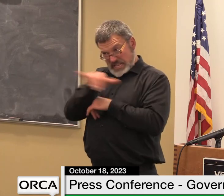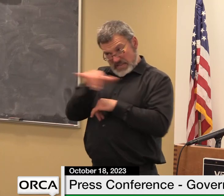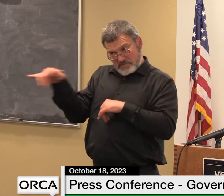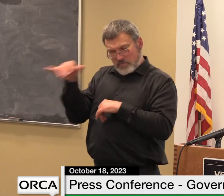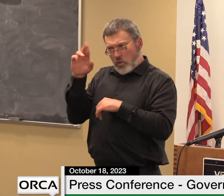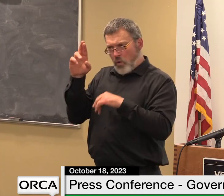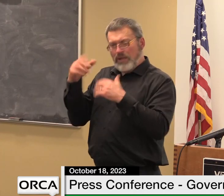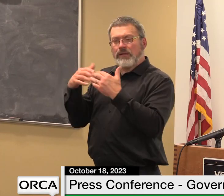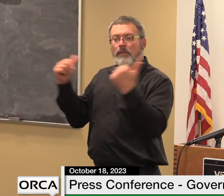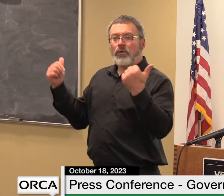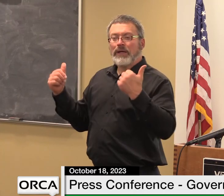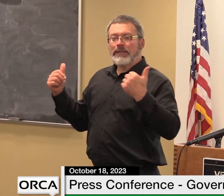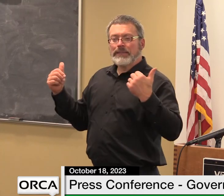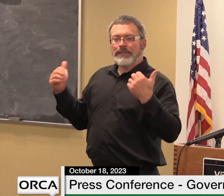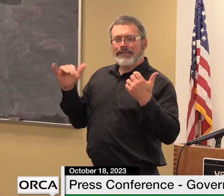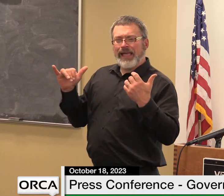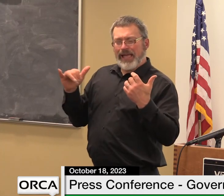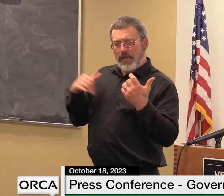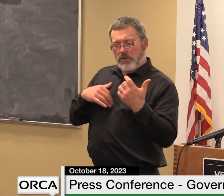talk about this a little bit as well,